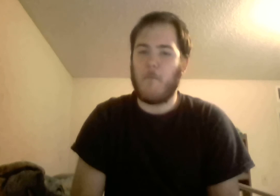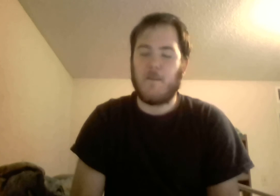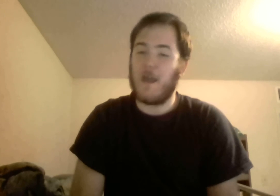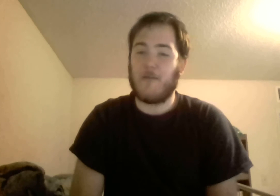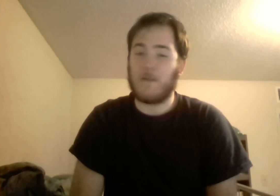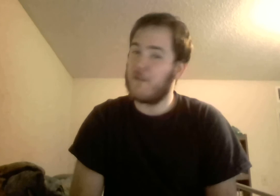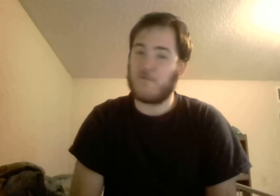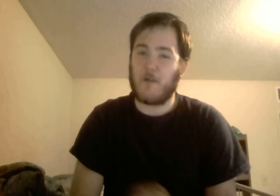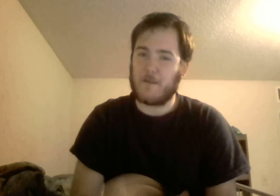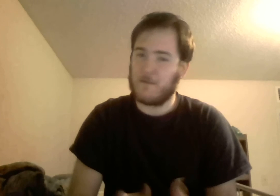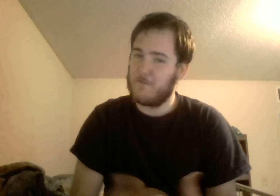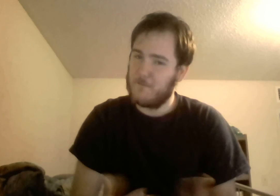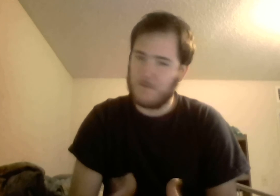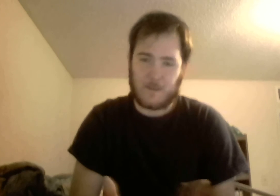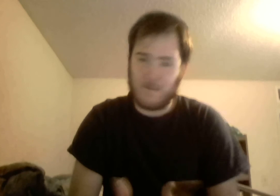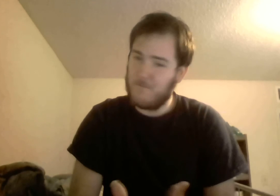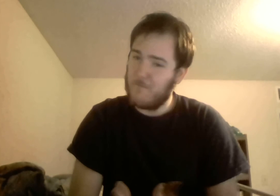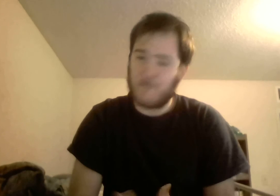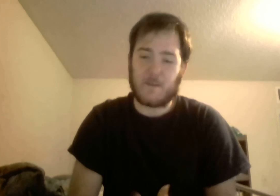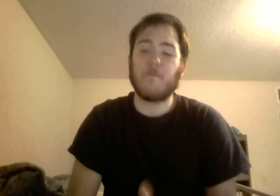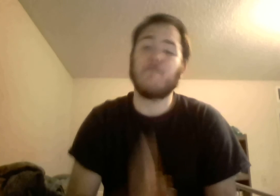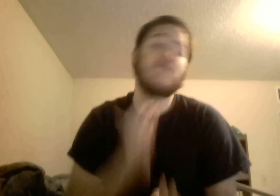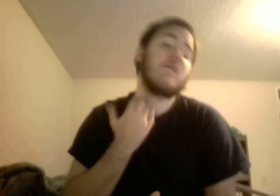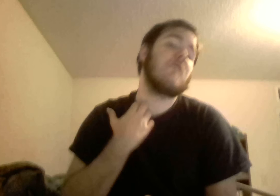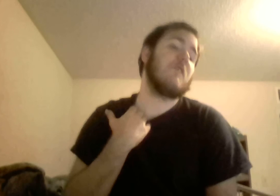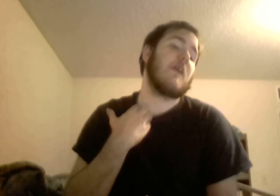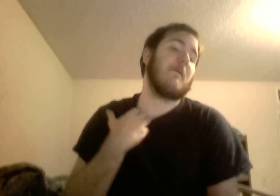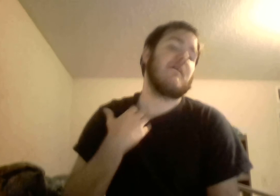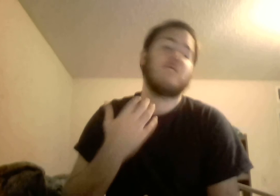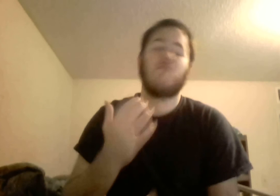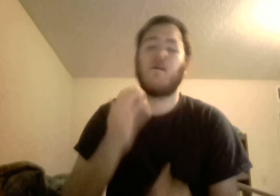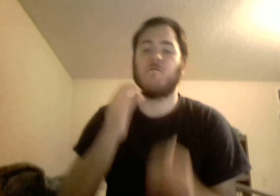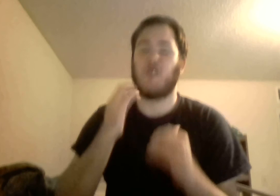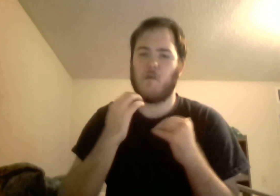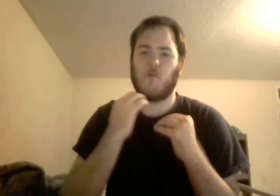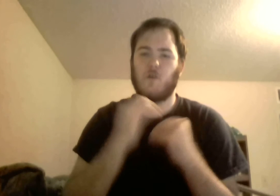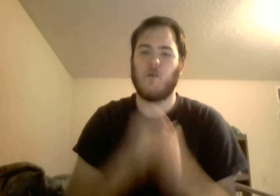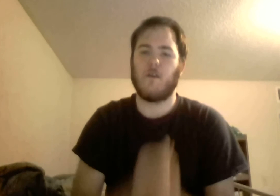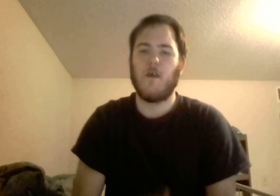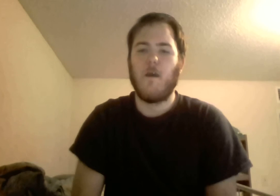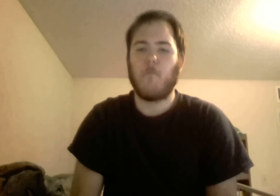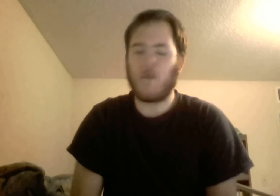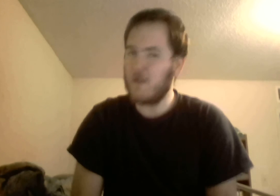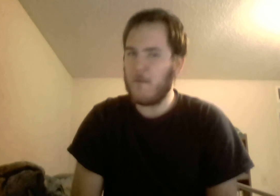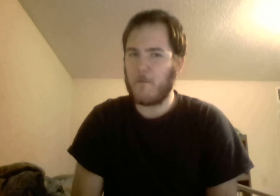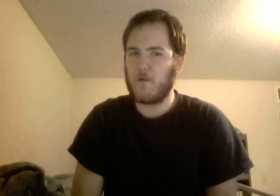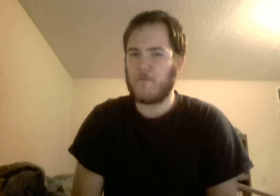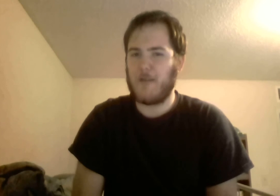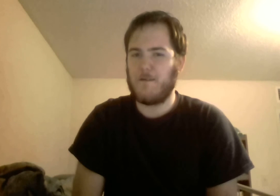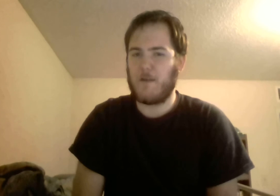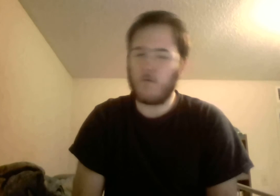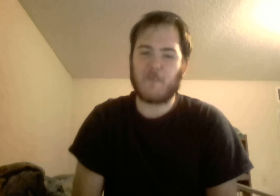yeah, like, regular show, I had to get it down, but for this one, I might just watch one I know are good. But some episodes that I want to watch